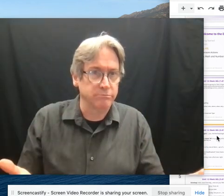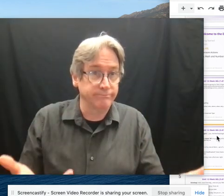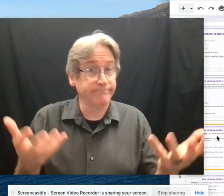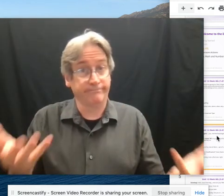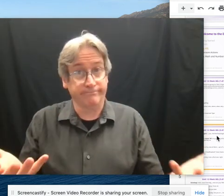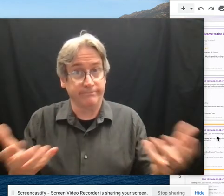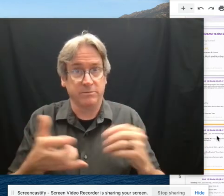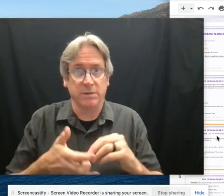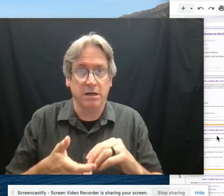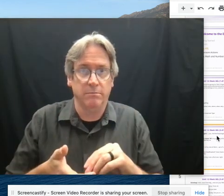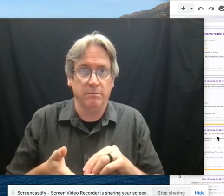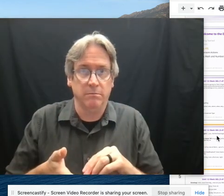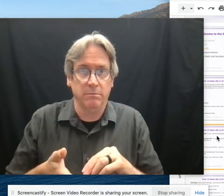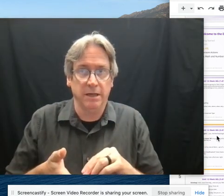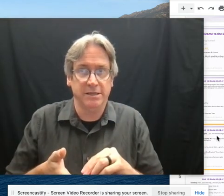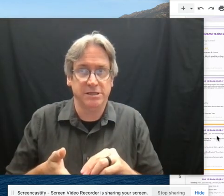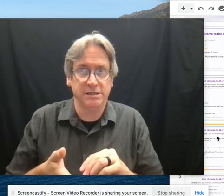culture.